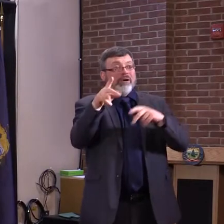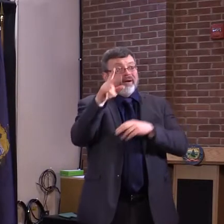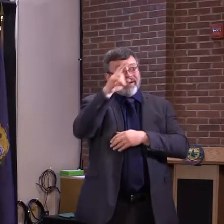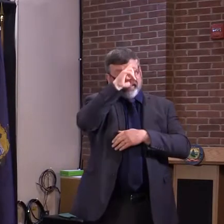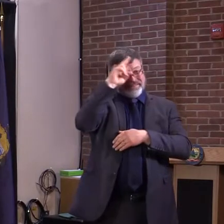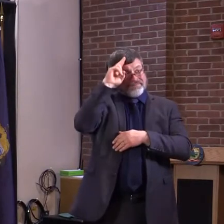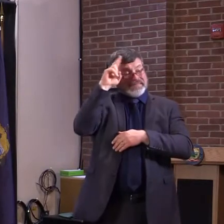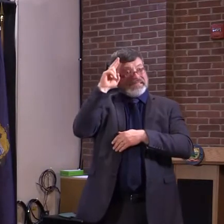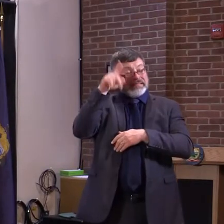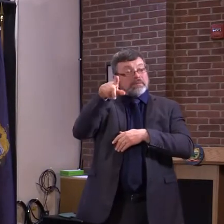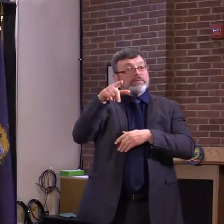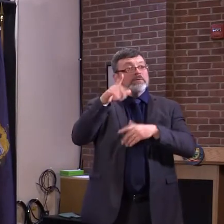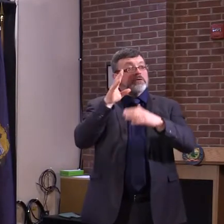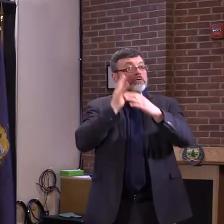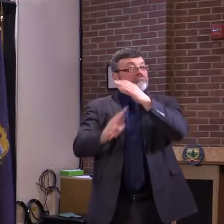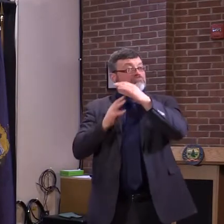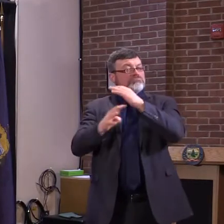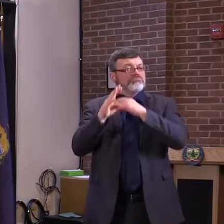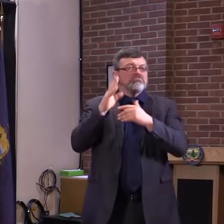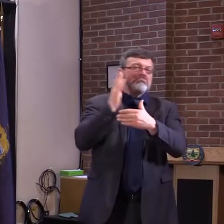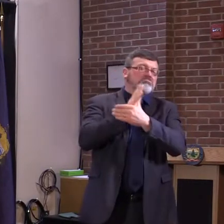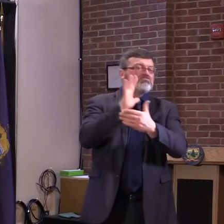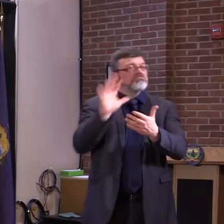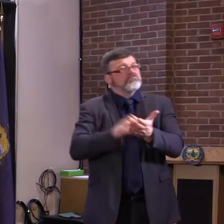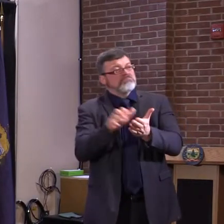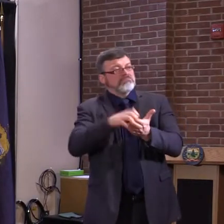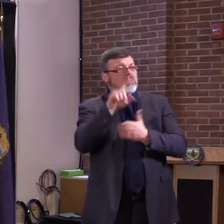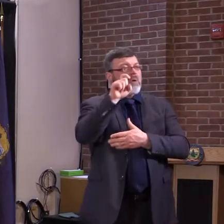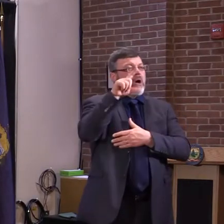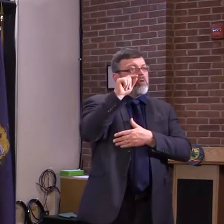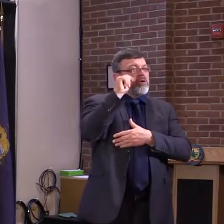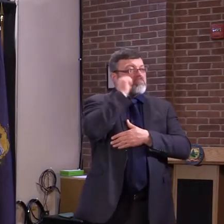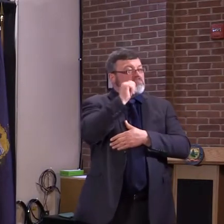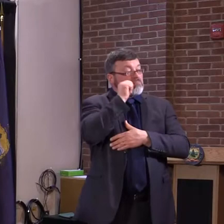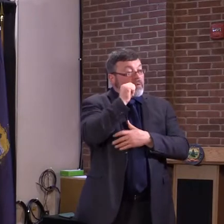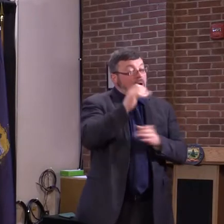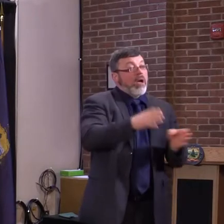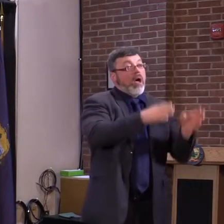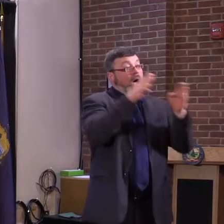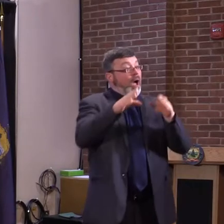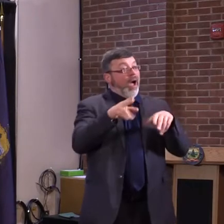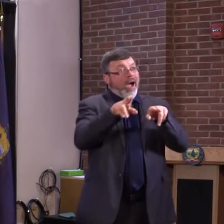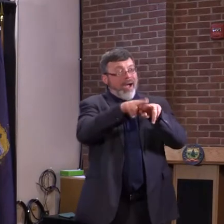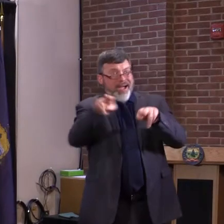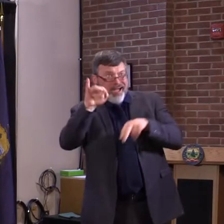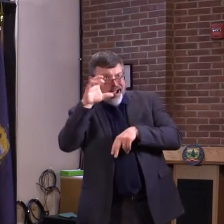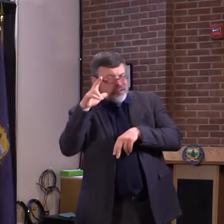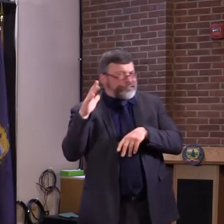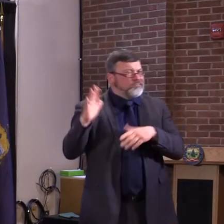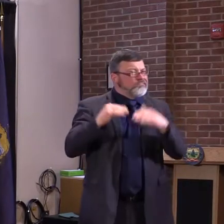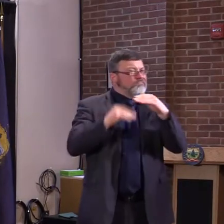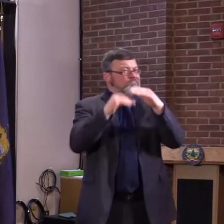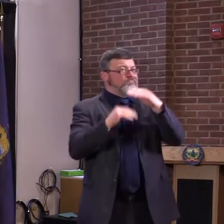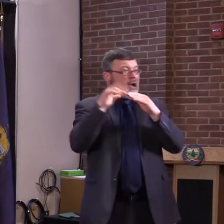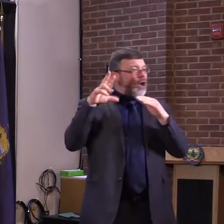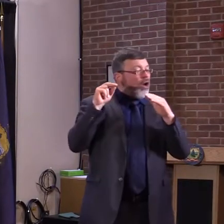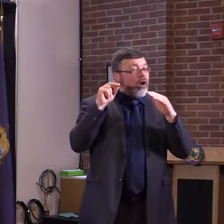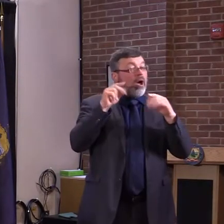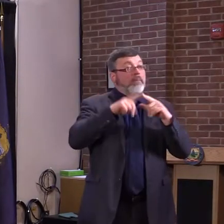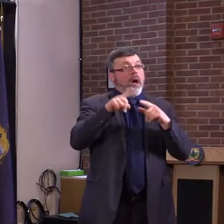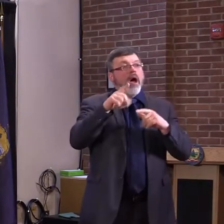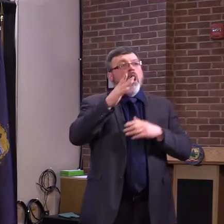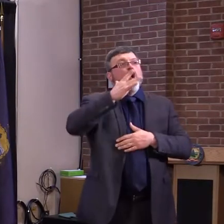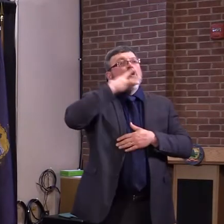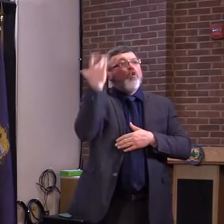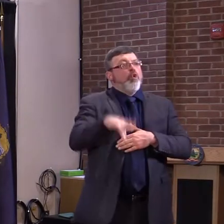in the high 20s, did the state's healthcare system capacity become overwhelmed. I, along